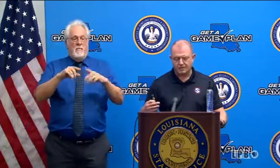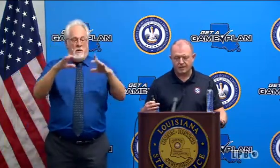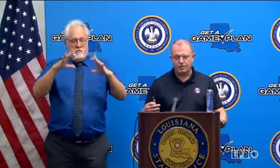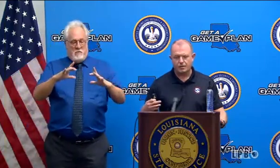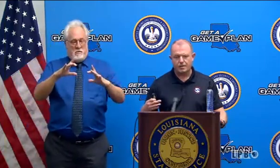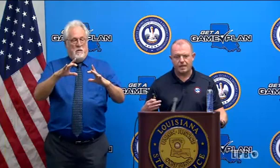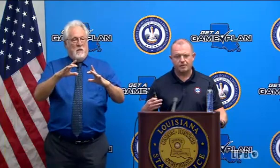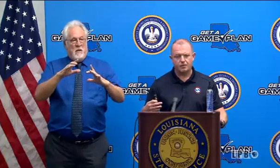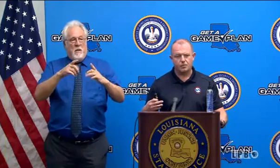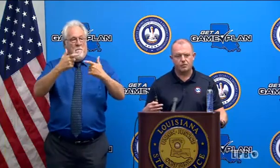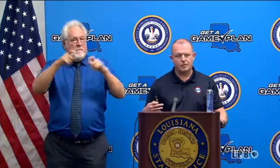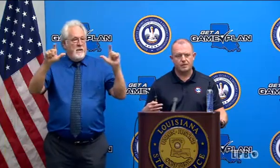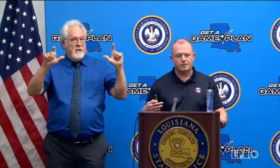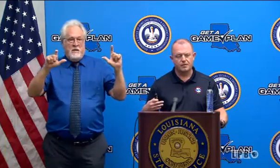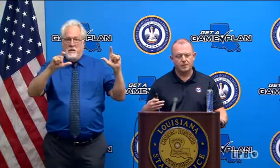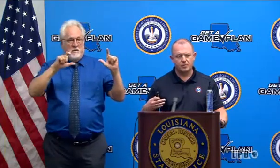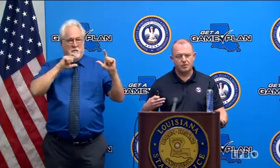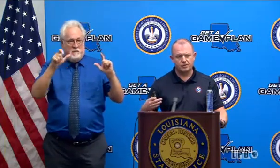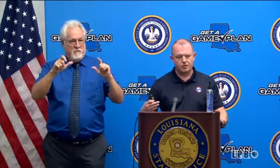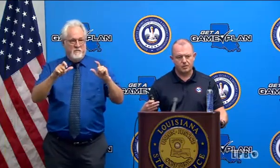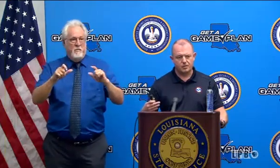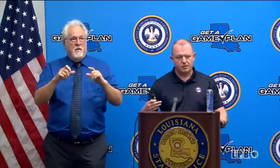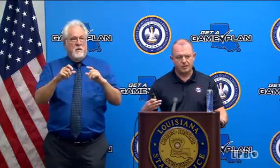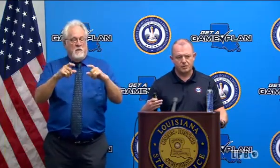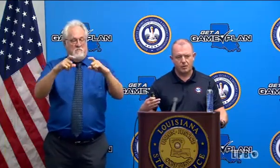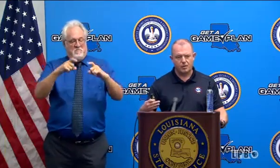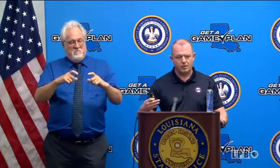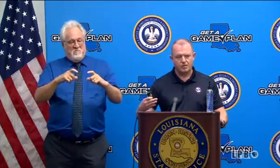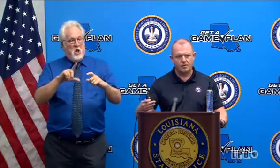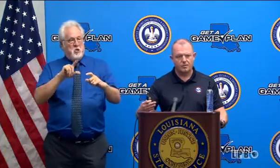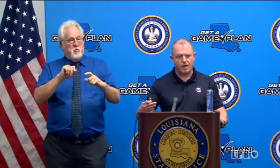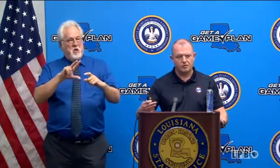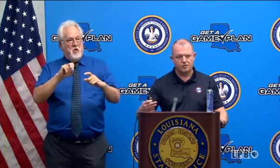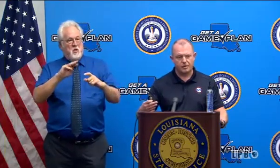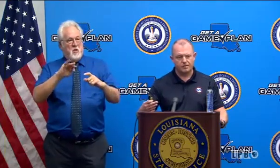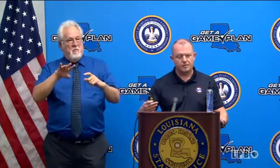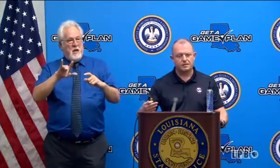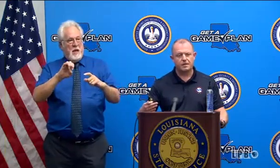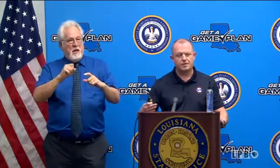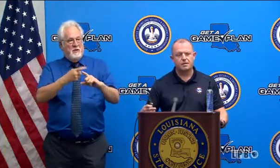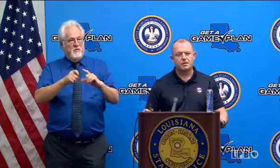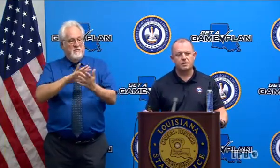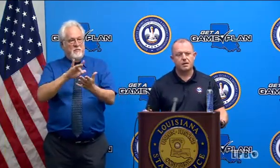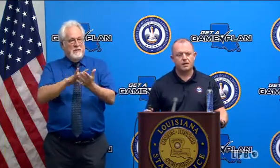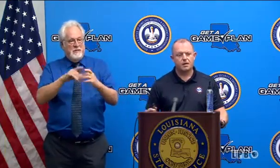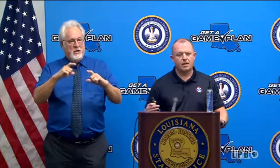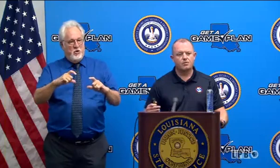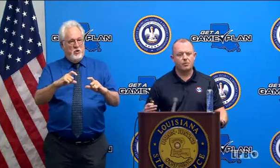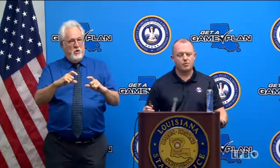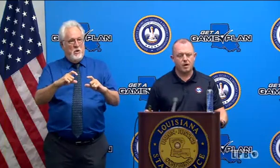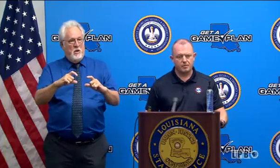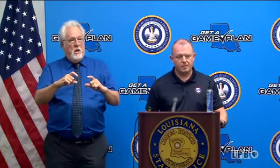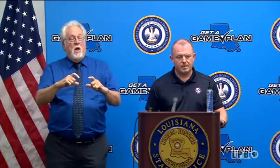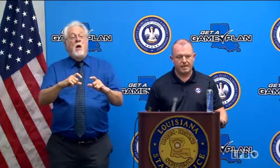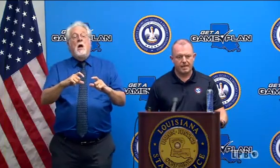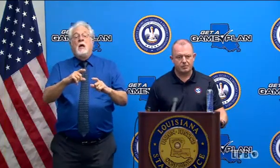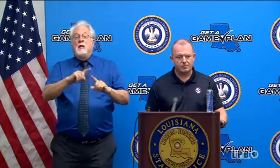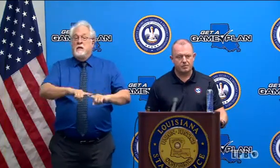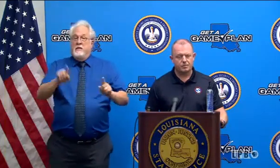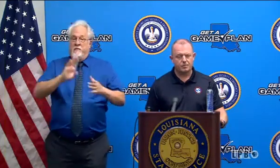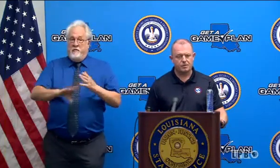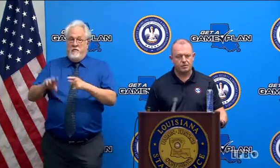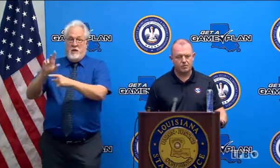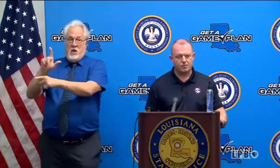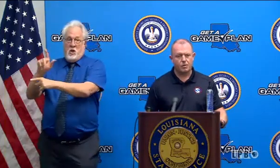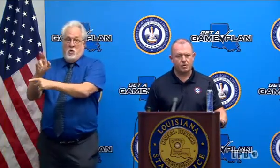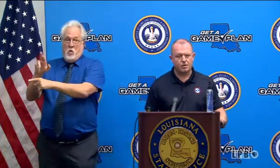not going to see hurricane force winds much further than maybe 20 or 30 miles away from the center. Unlike what will probably be the case